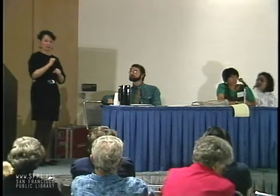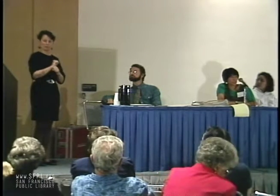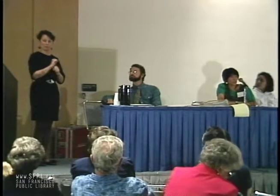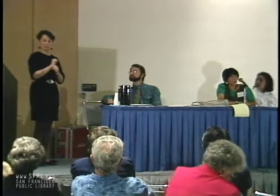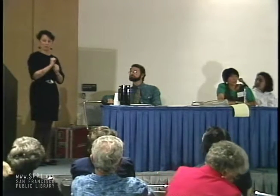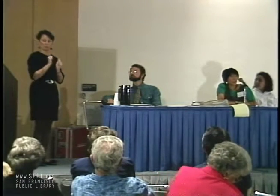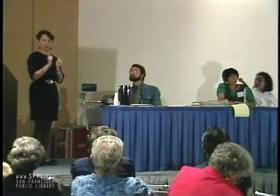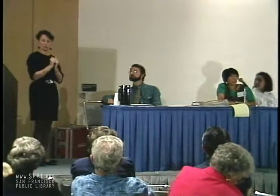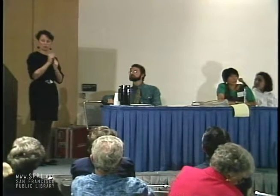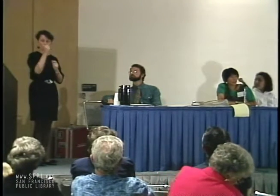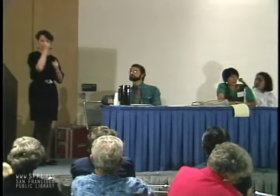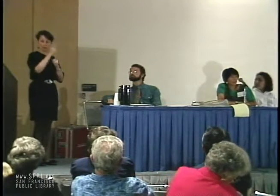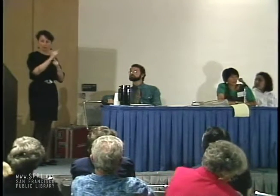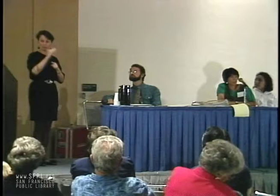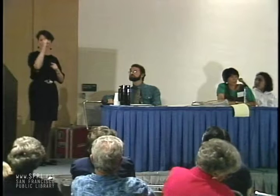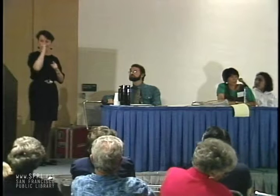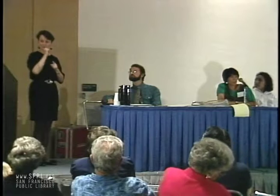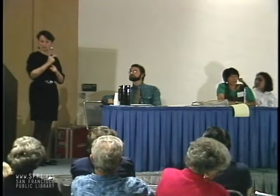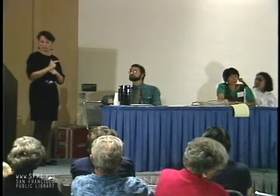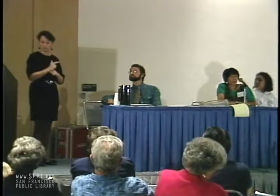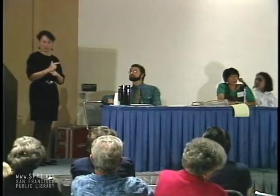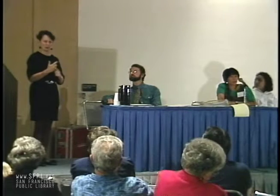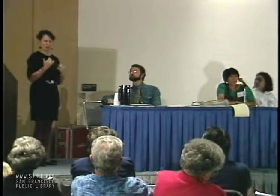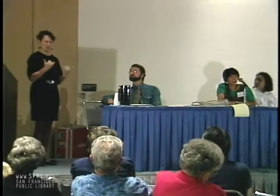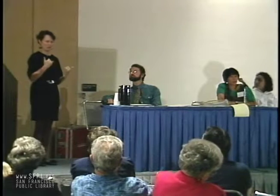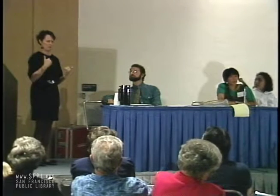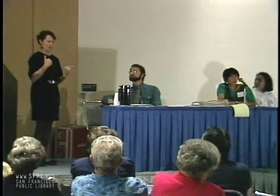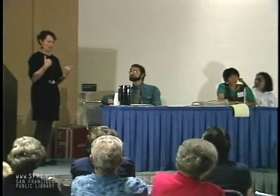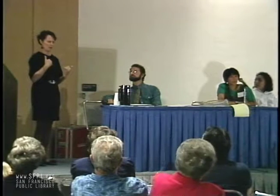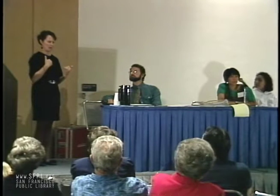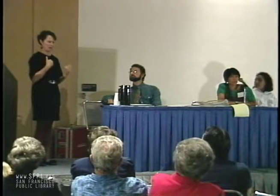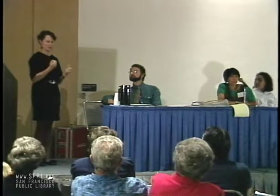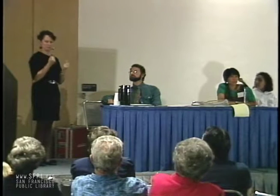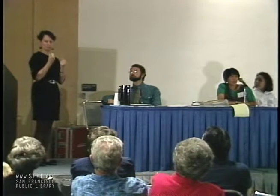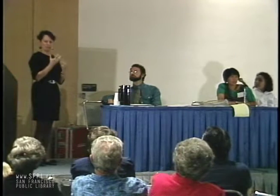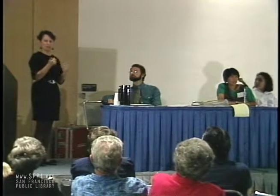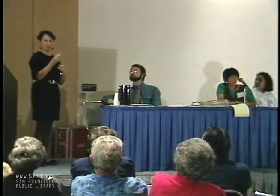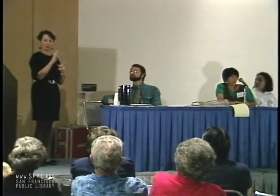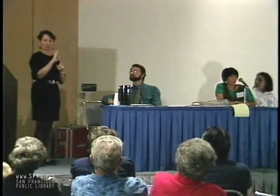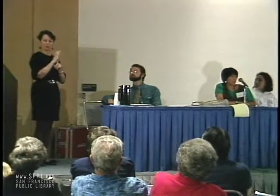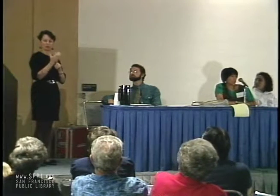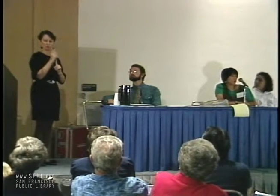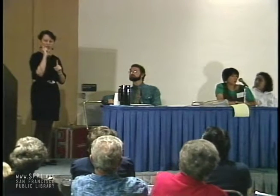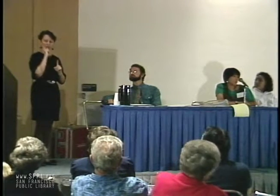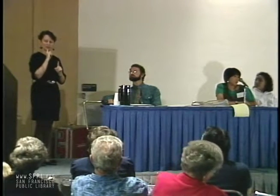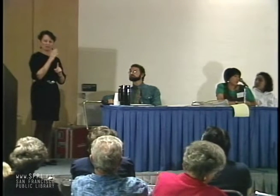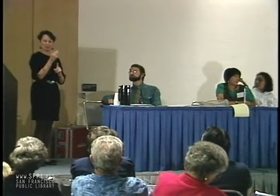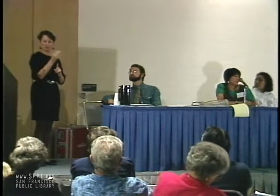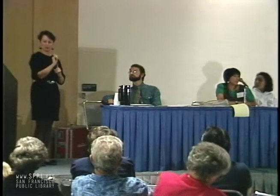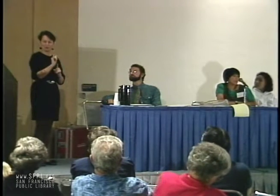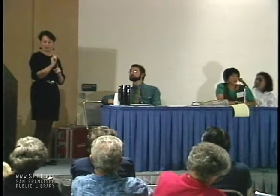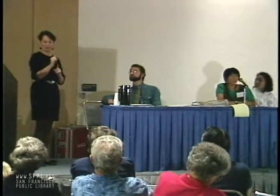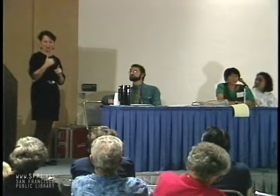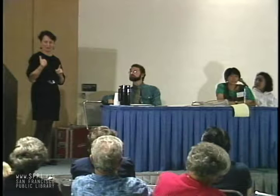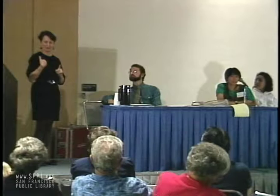Sisters, I currently have a large number of multicultural deaf and hearing impaired youth. So they're in their teenage